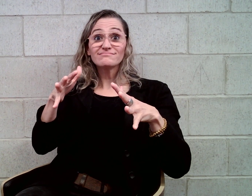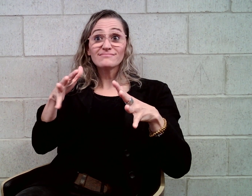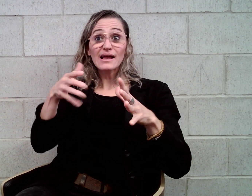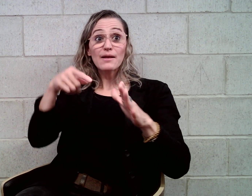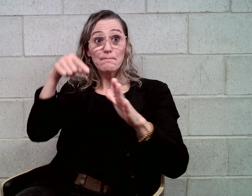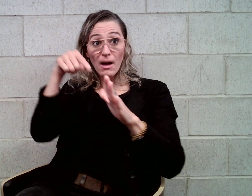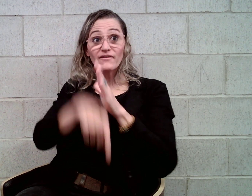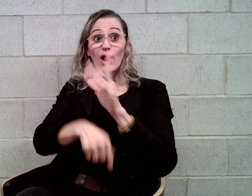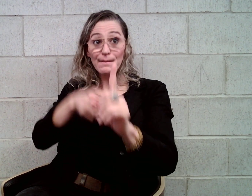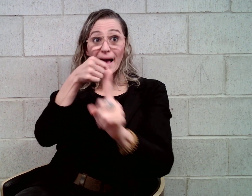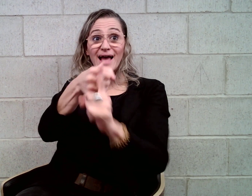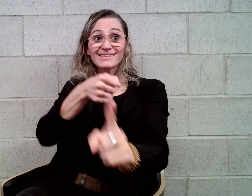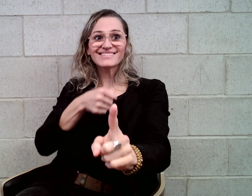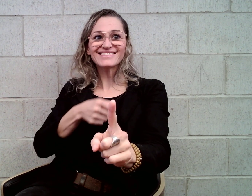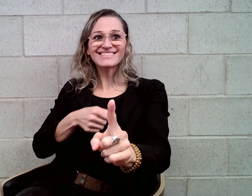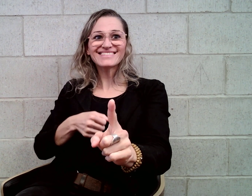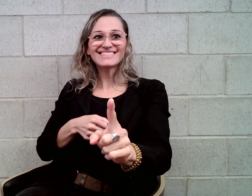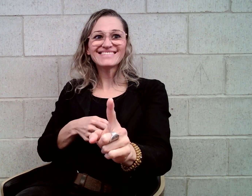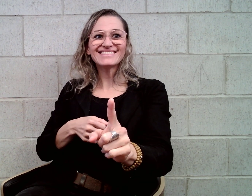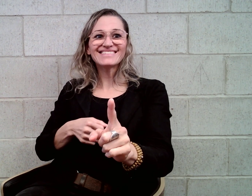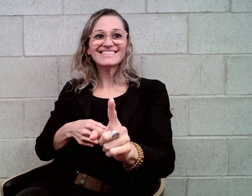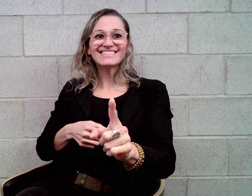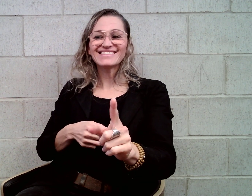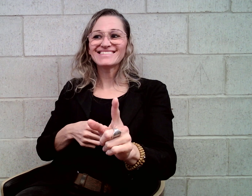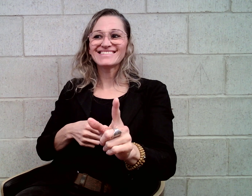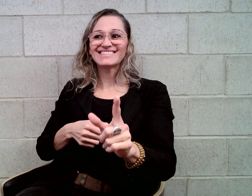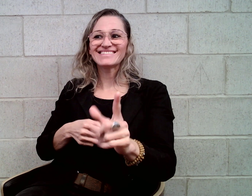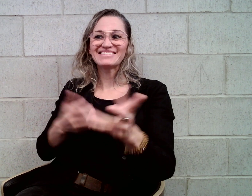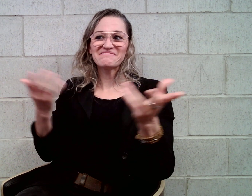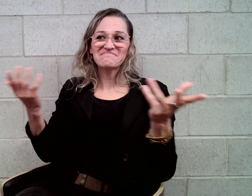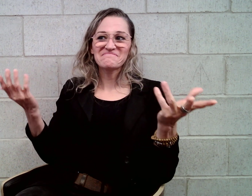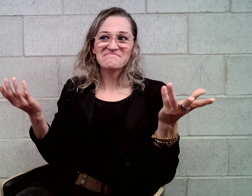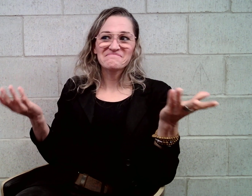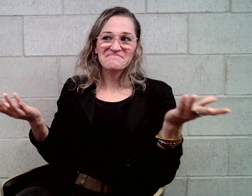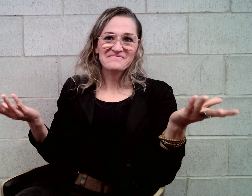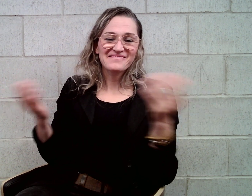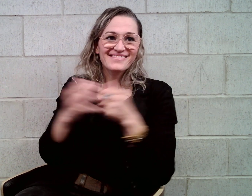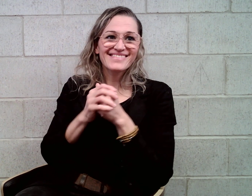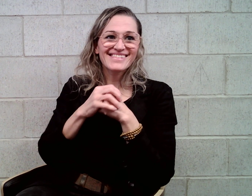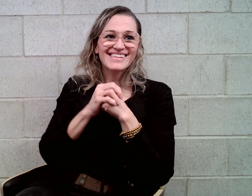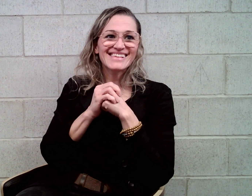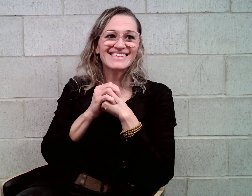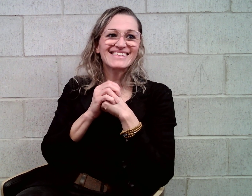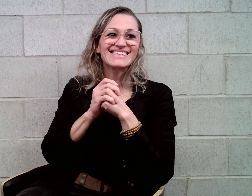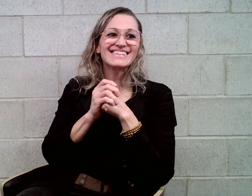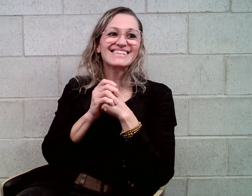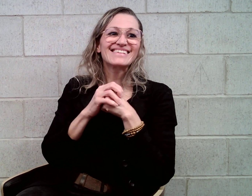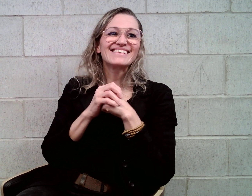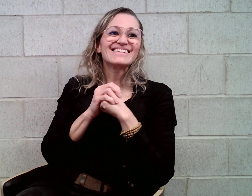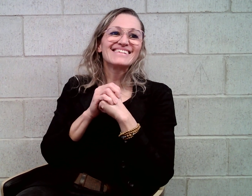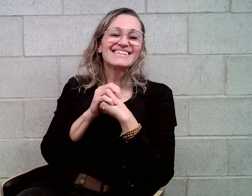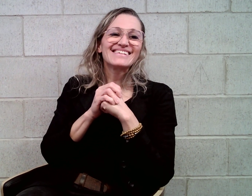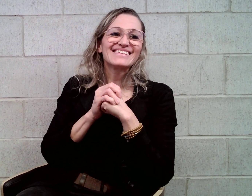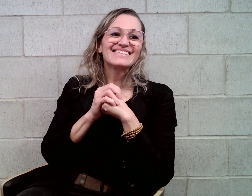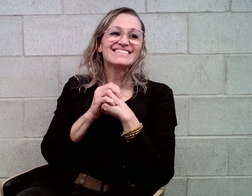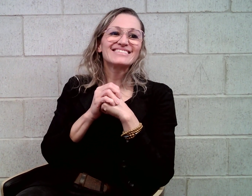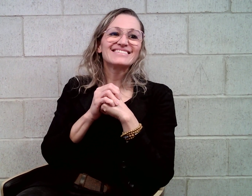And I think that even just that experience has a profound impact on audiences.